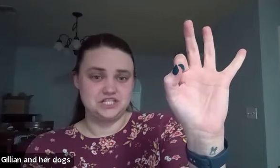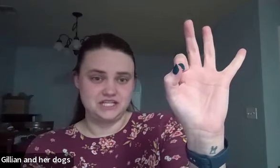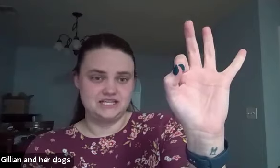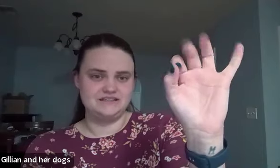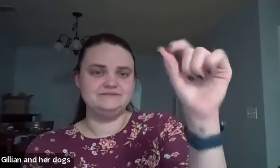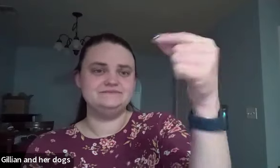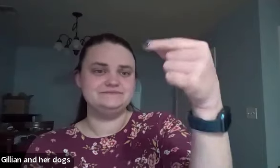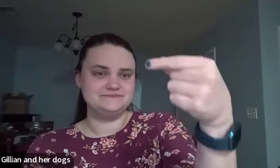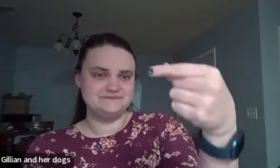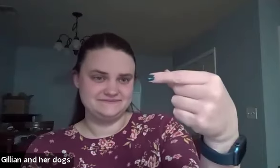G,